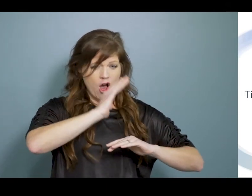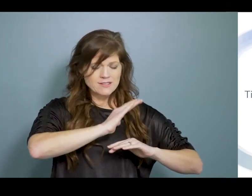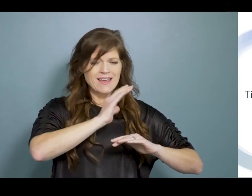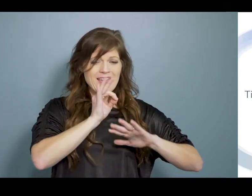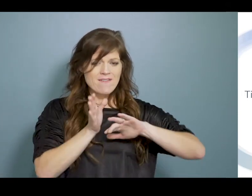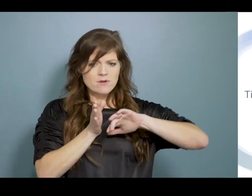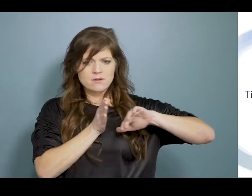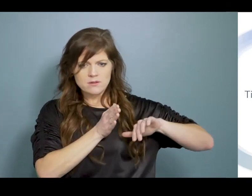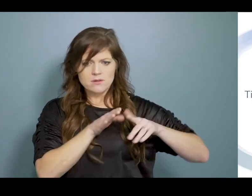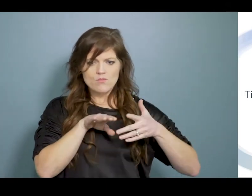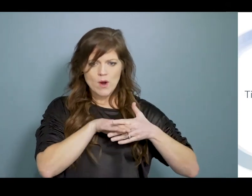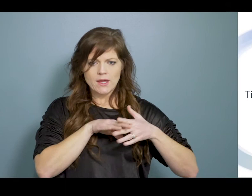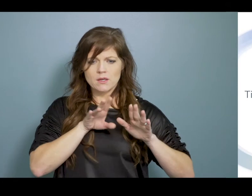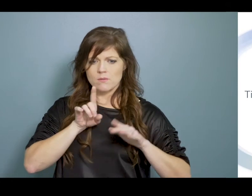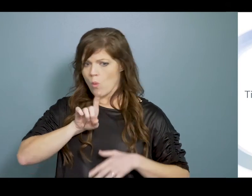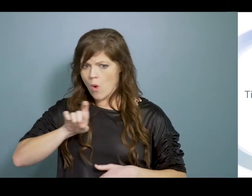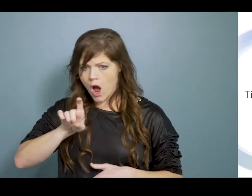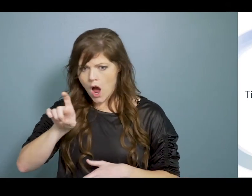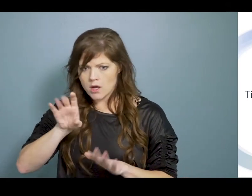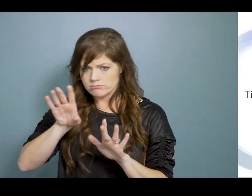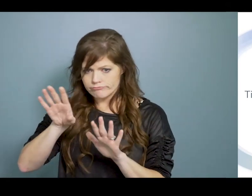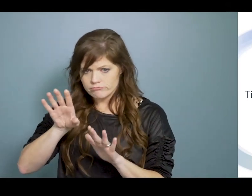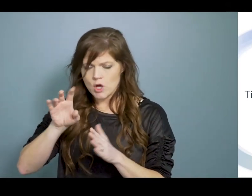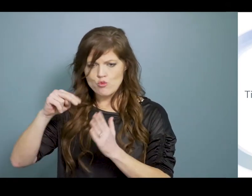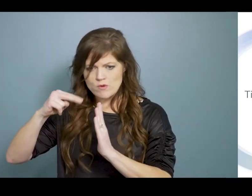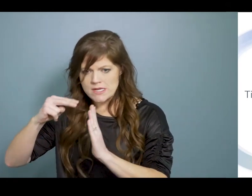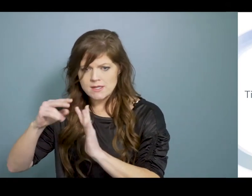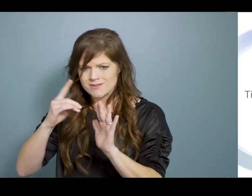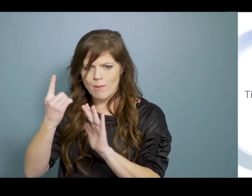you check the news for 30 minutes a day. Please don't do it before bed.